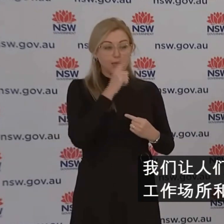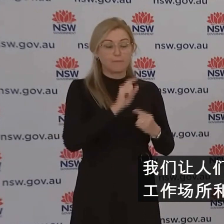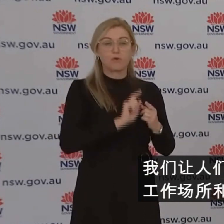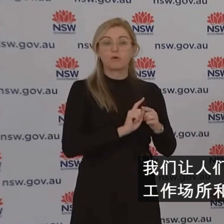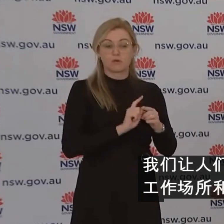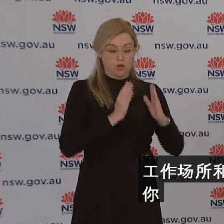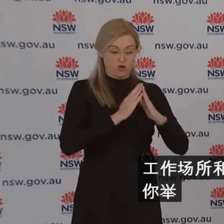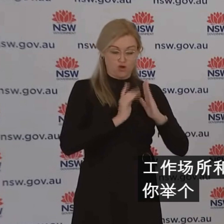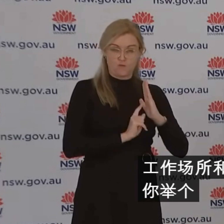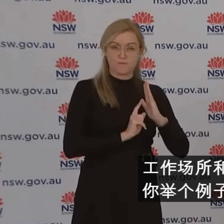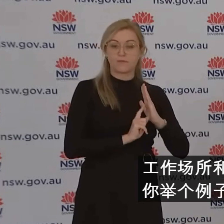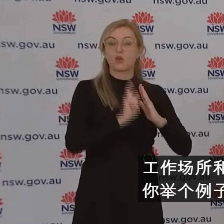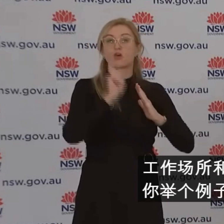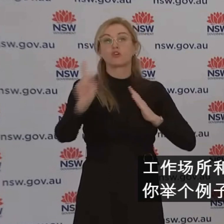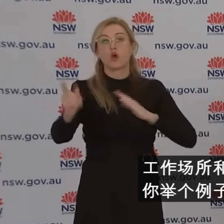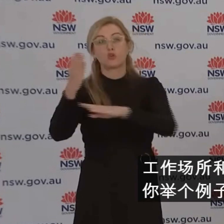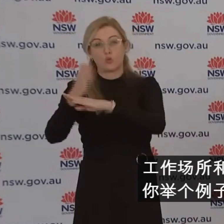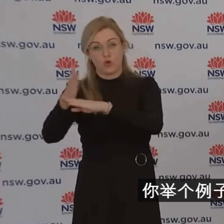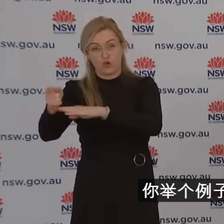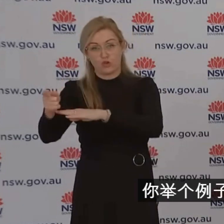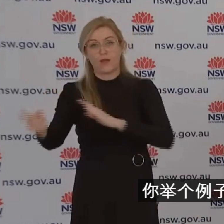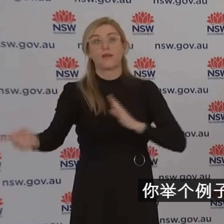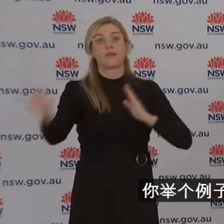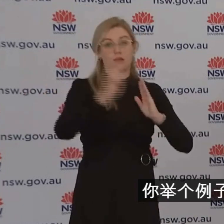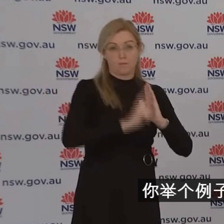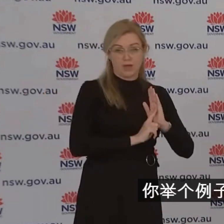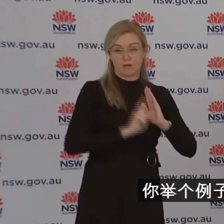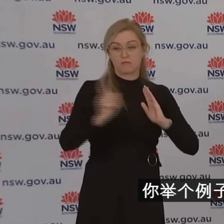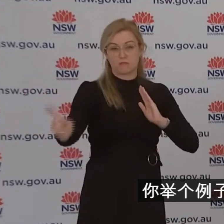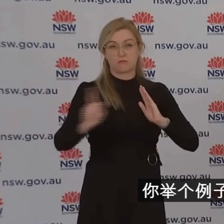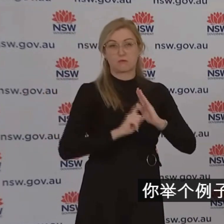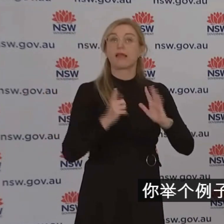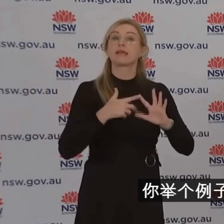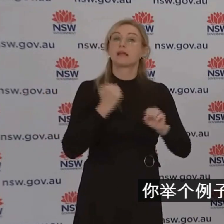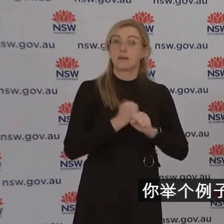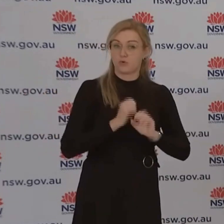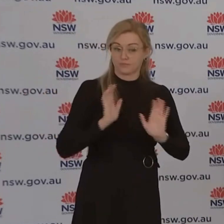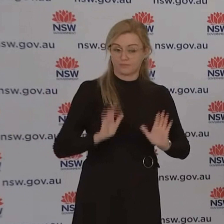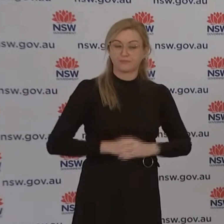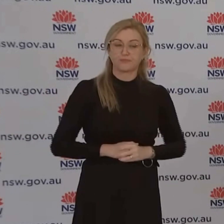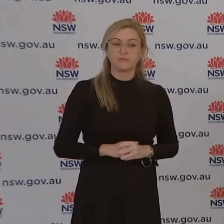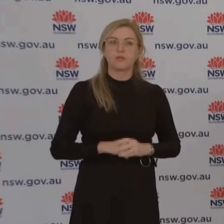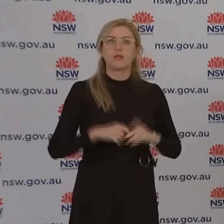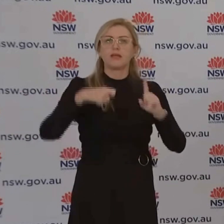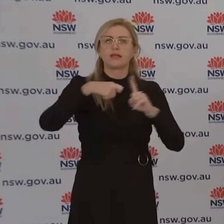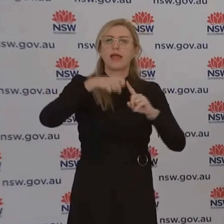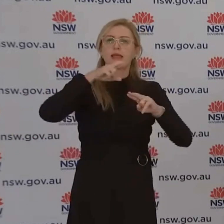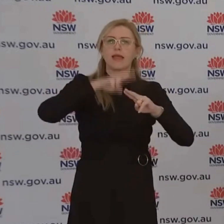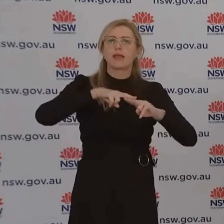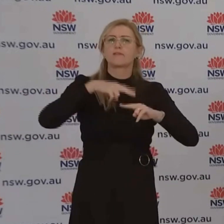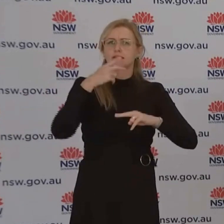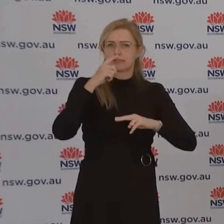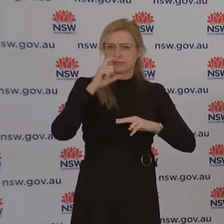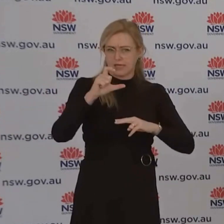come home. Can I just give you an example? There are 12 staff members of the KFC at